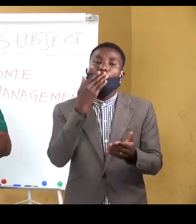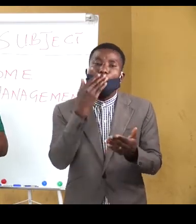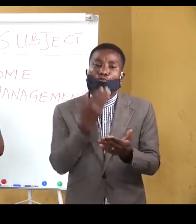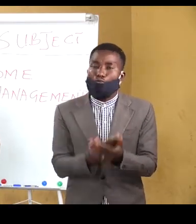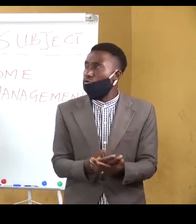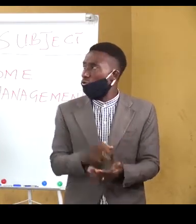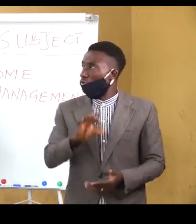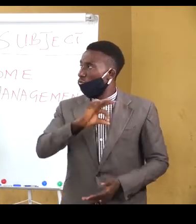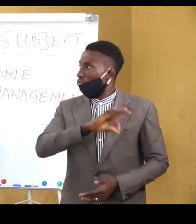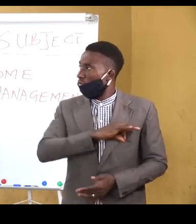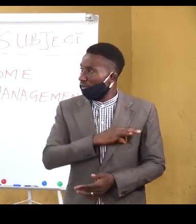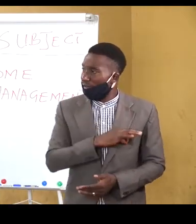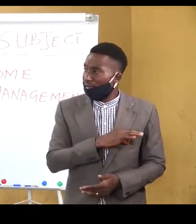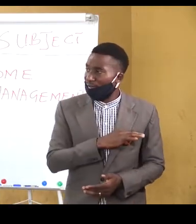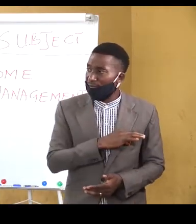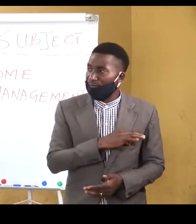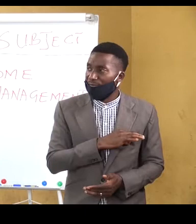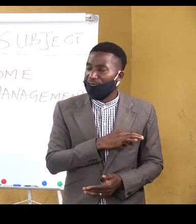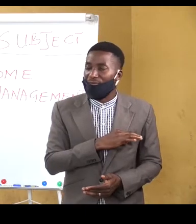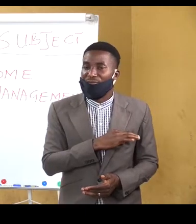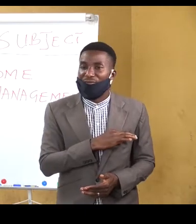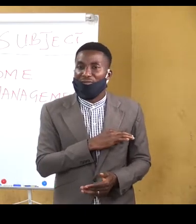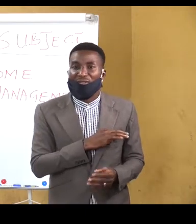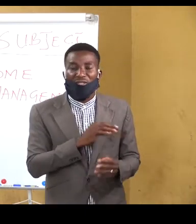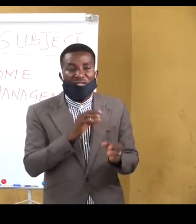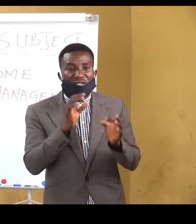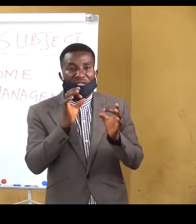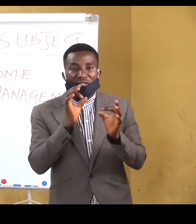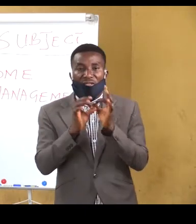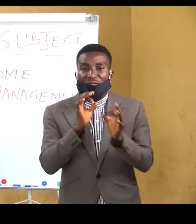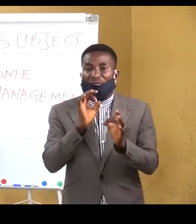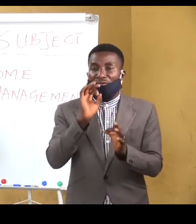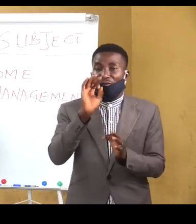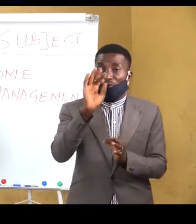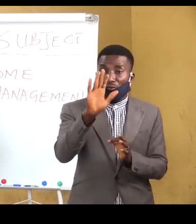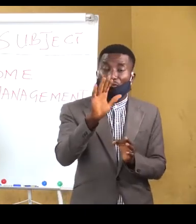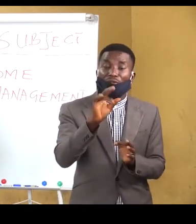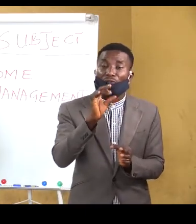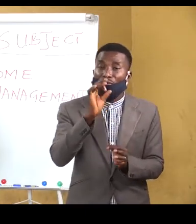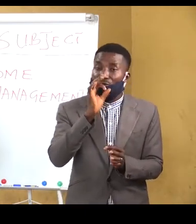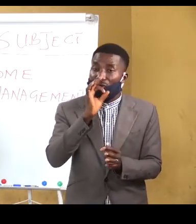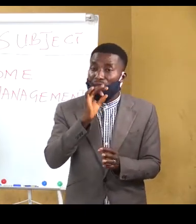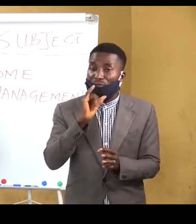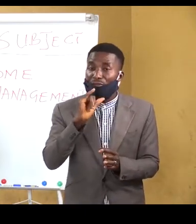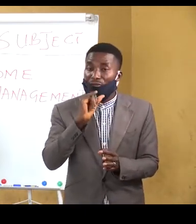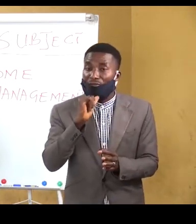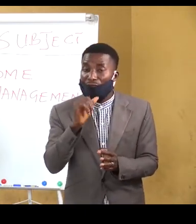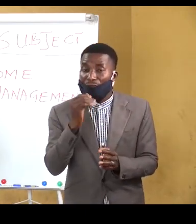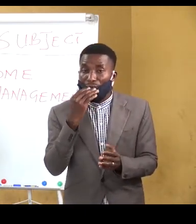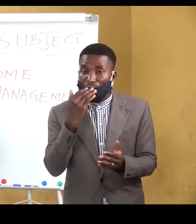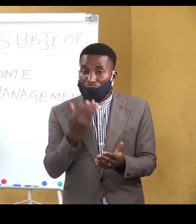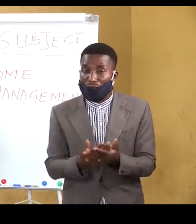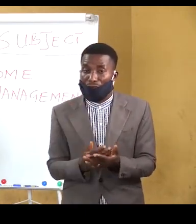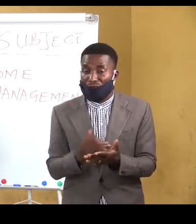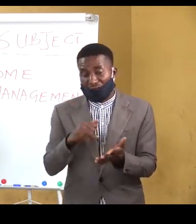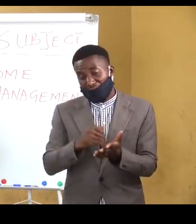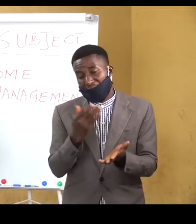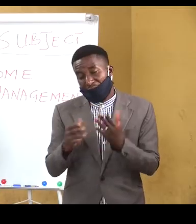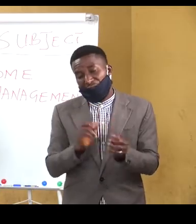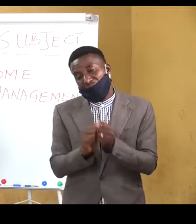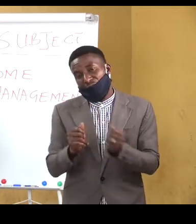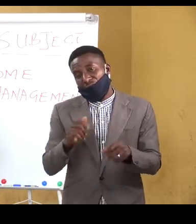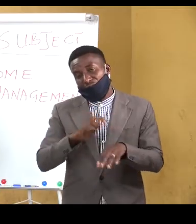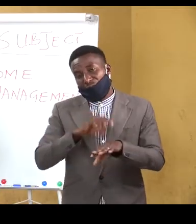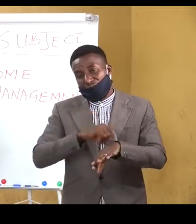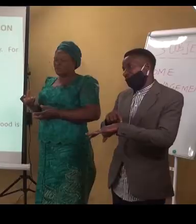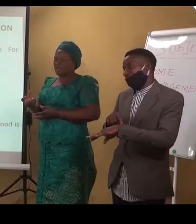food. I cannot bring something that is spoiled and want to preserve it. I will not get a good result. Wholesomeness means